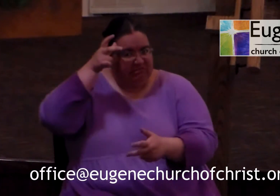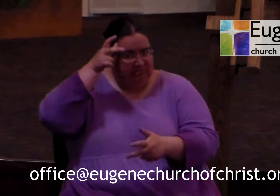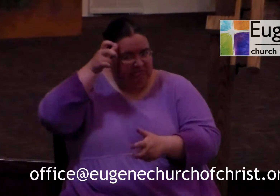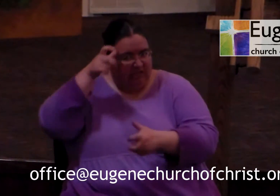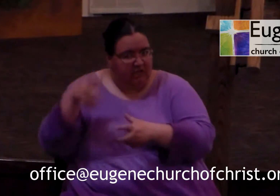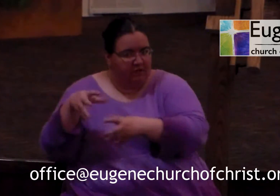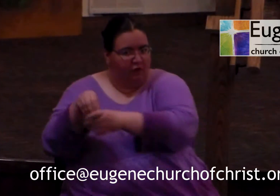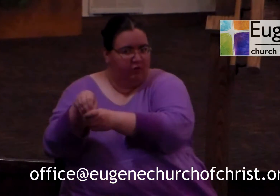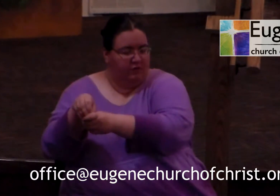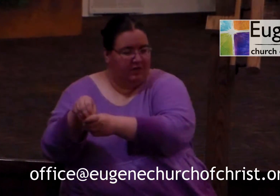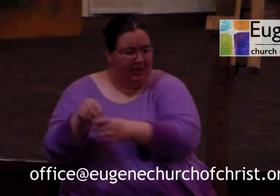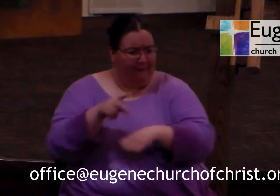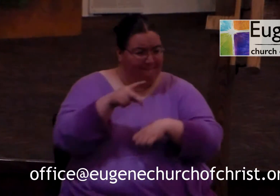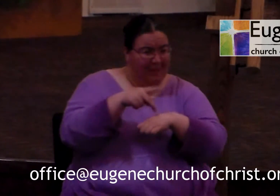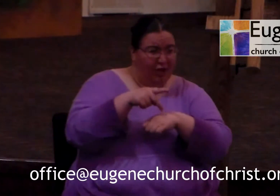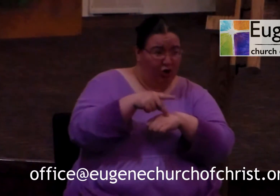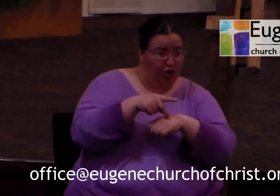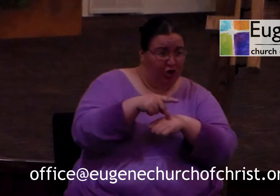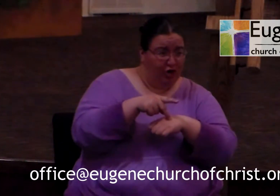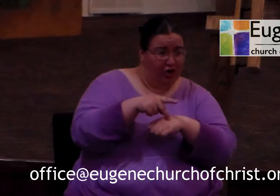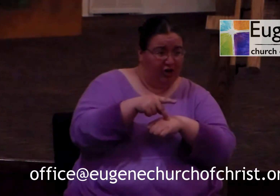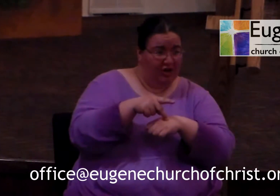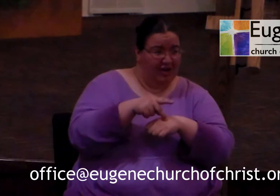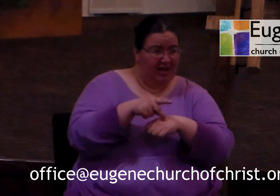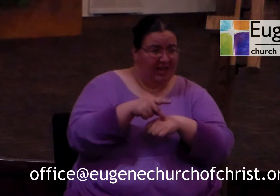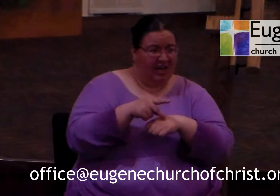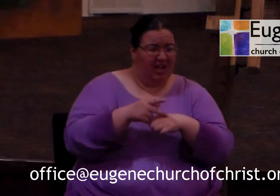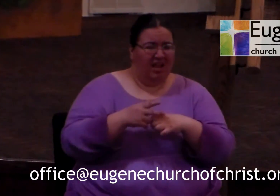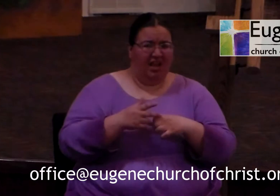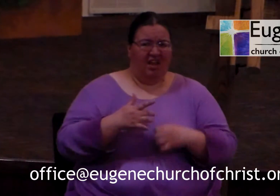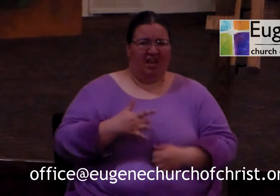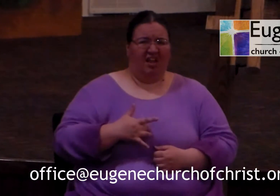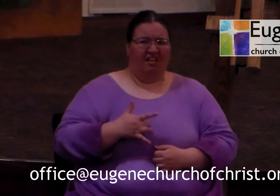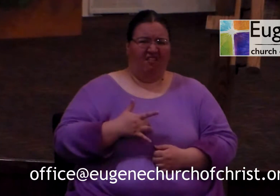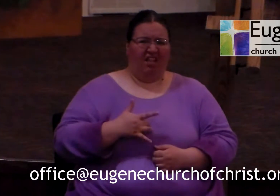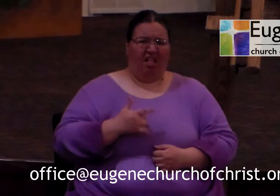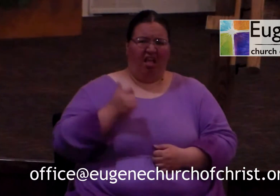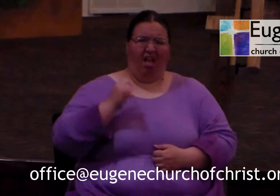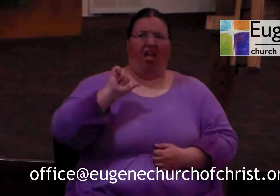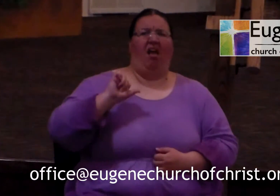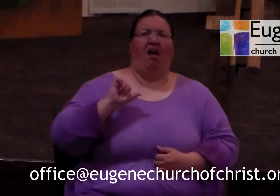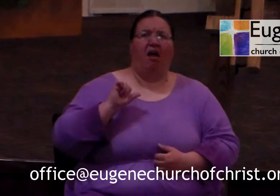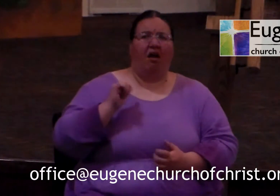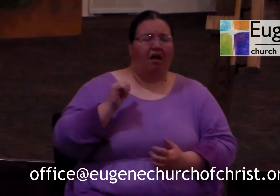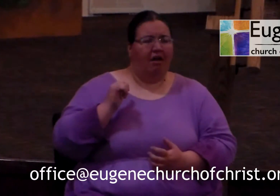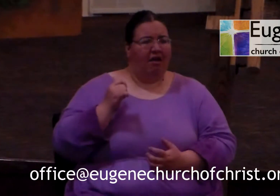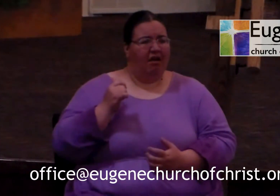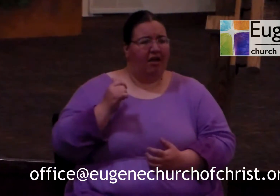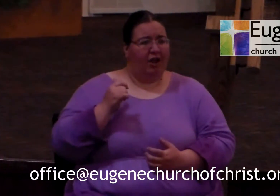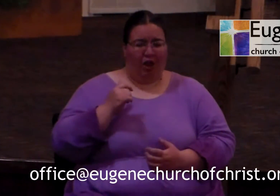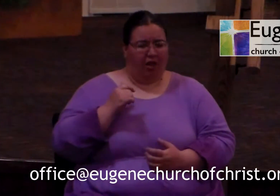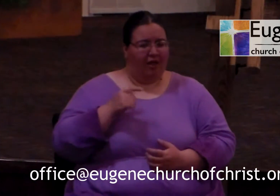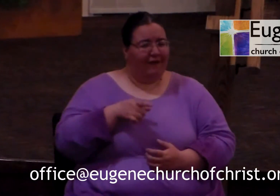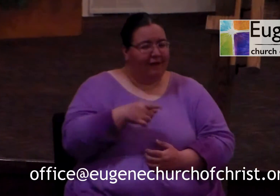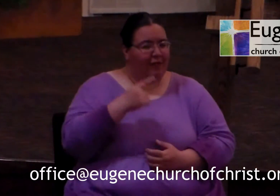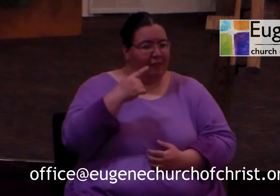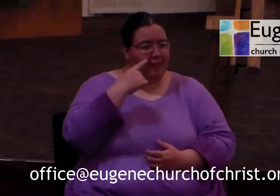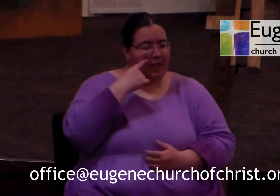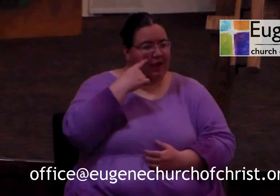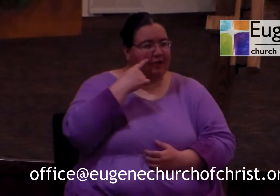hand, you have Peter, who is probably a little defiant about this, because he thinks that he's going to follow to the point of laying down his life, and